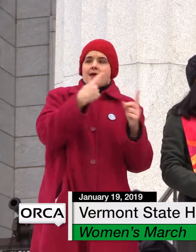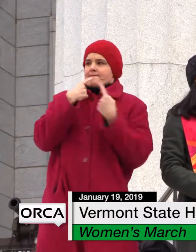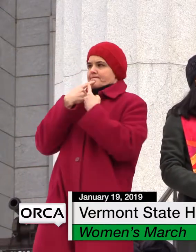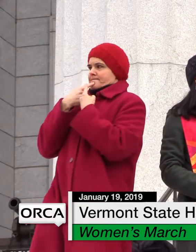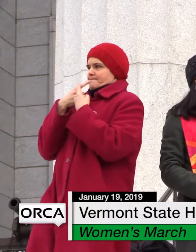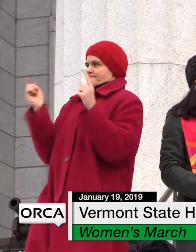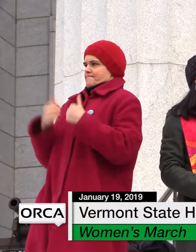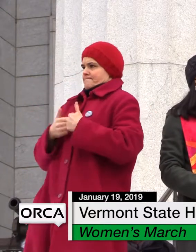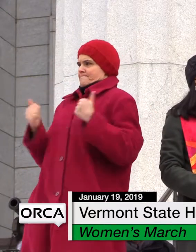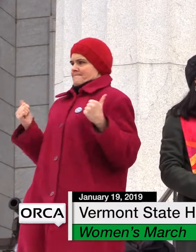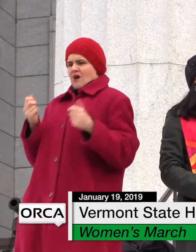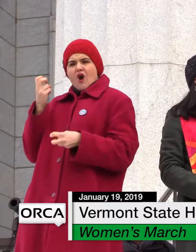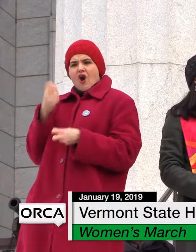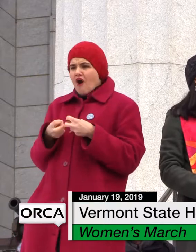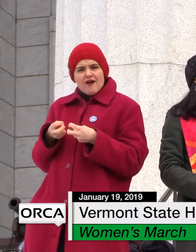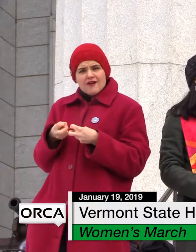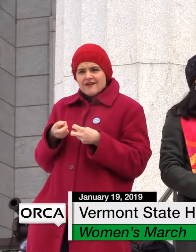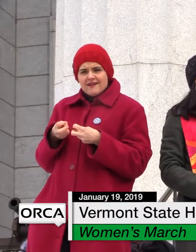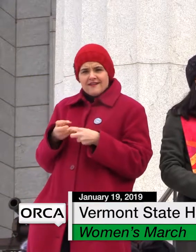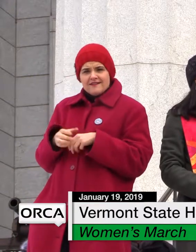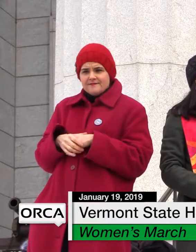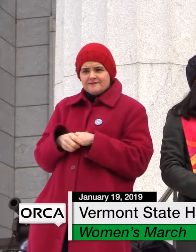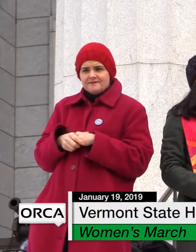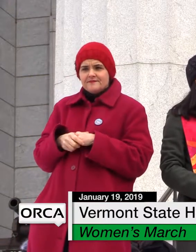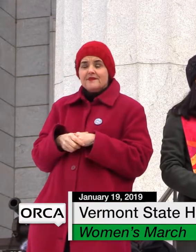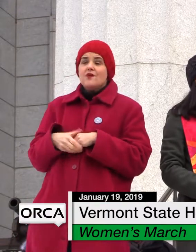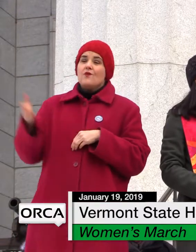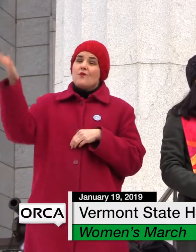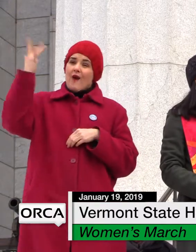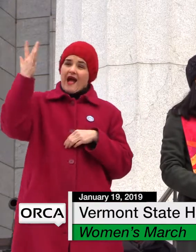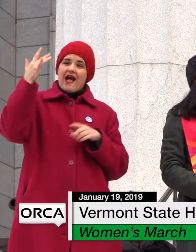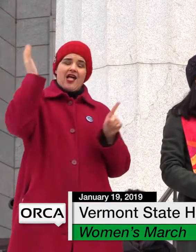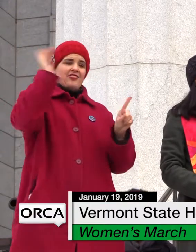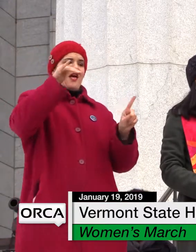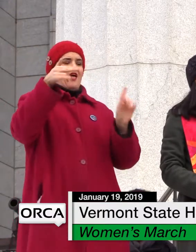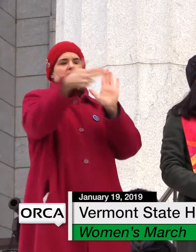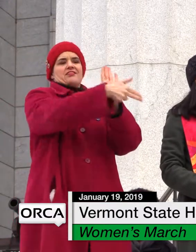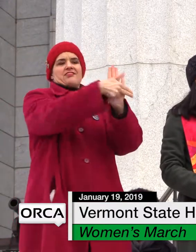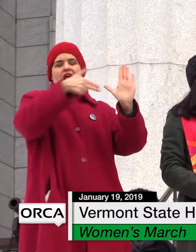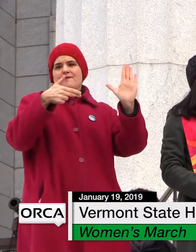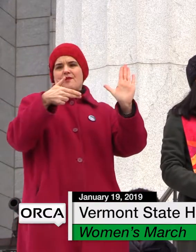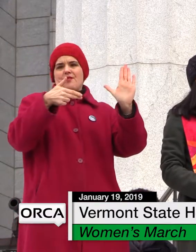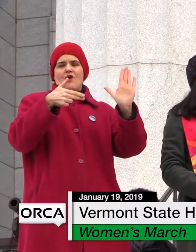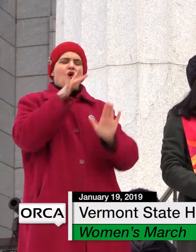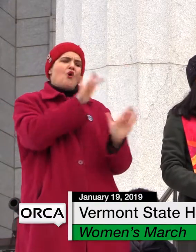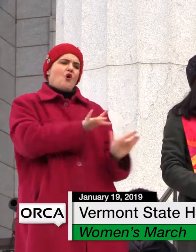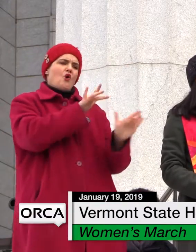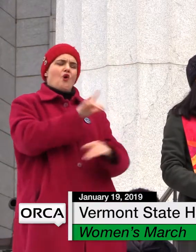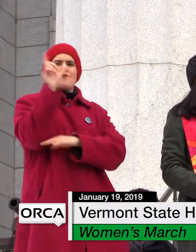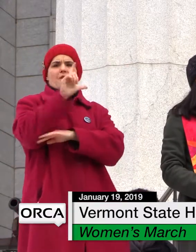When tropes like oppressed Muslim women are used against us by